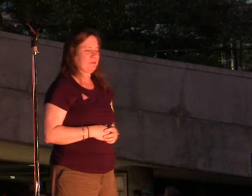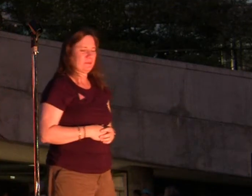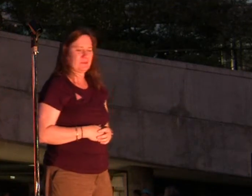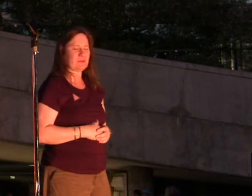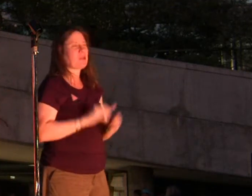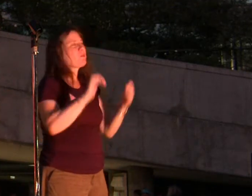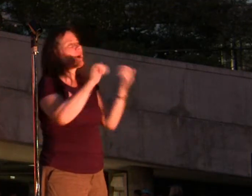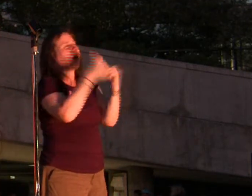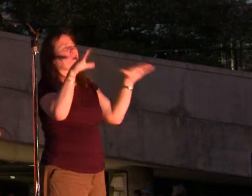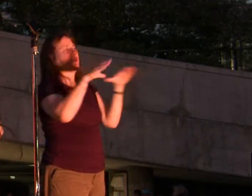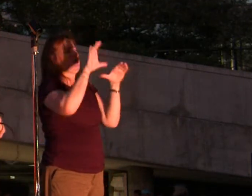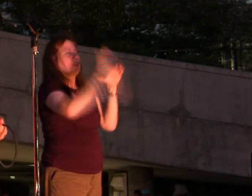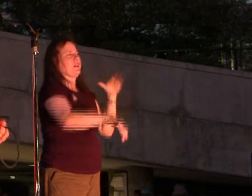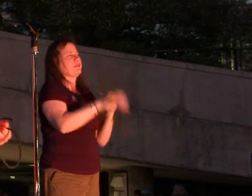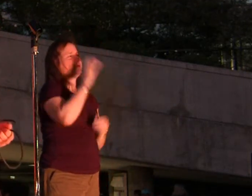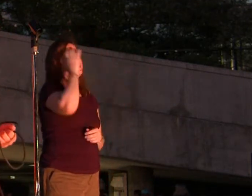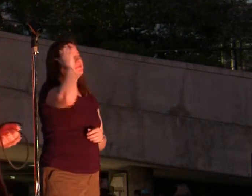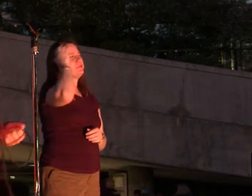How do we do this?